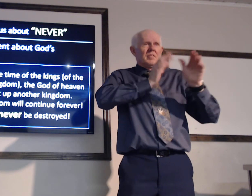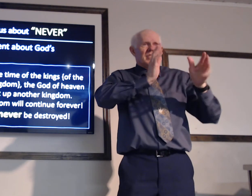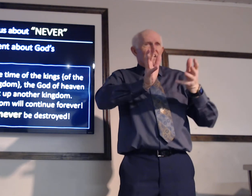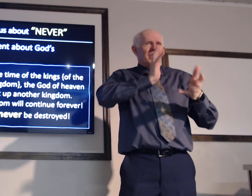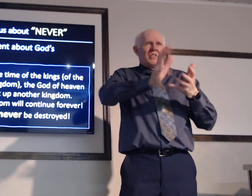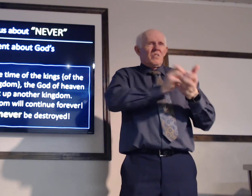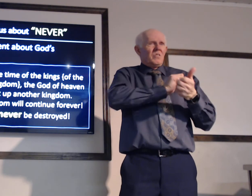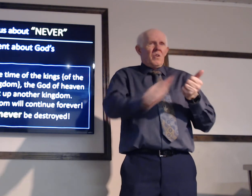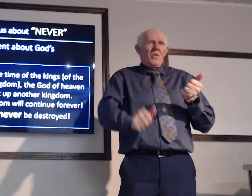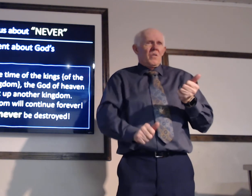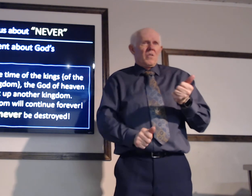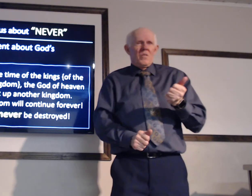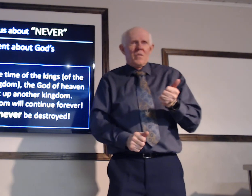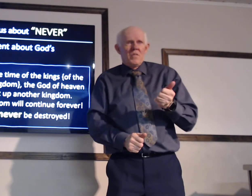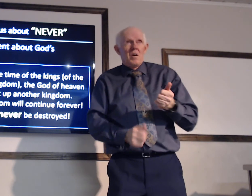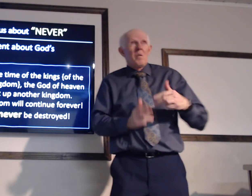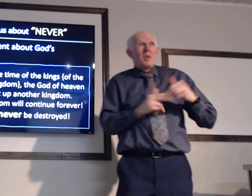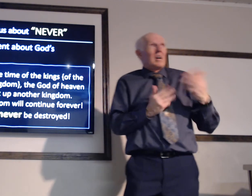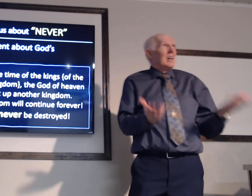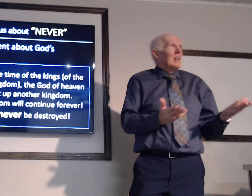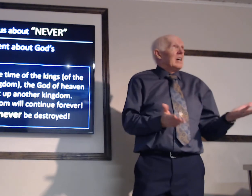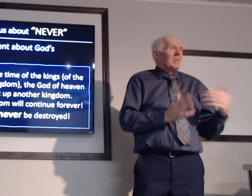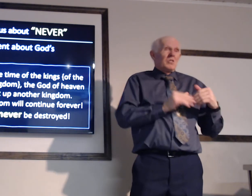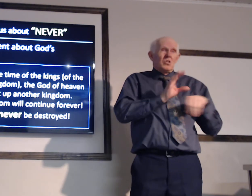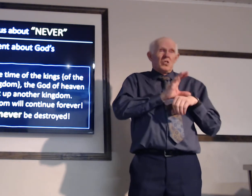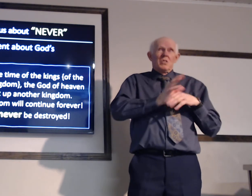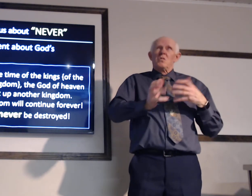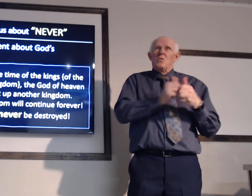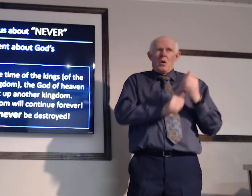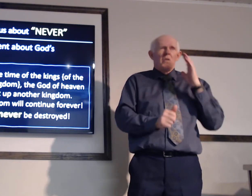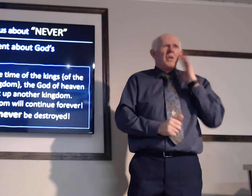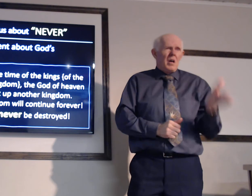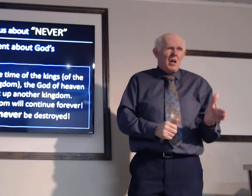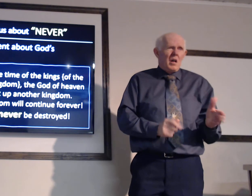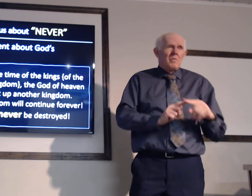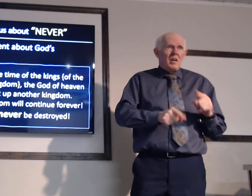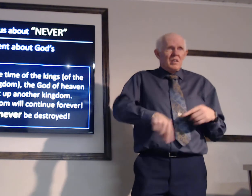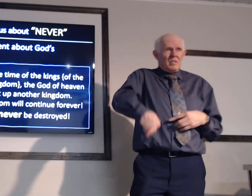it continues, and it's never been destroyed. Here we have a building, a church.